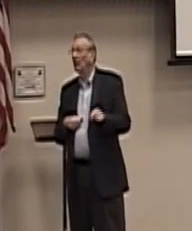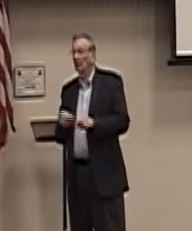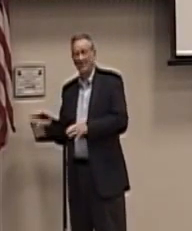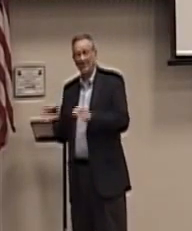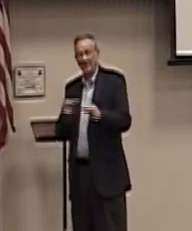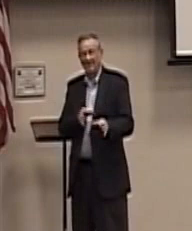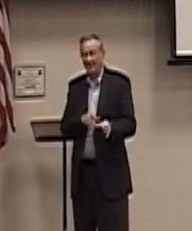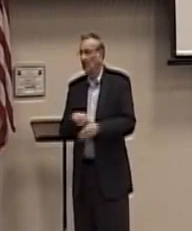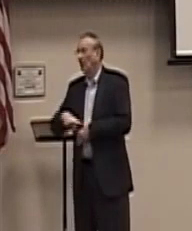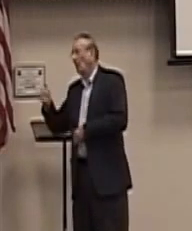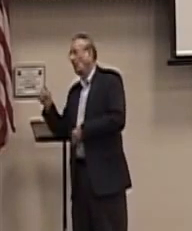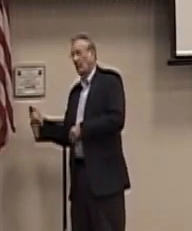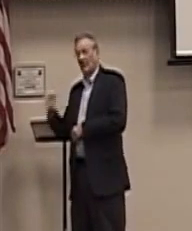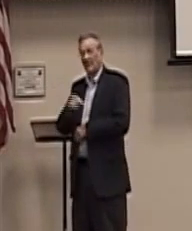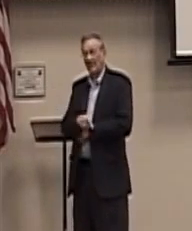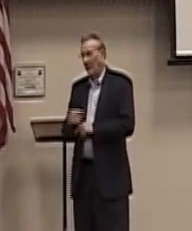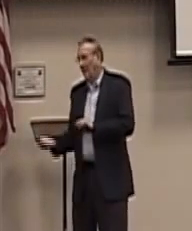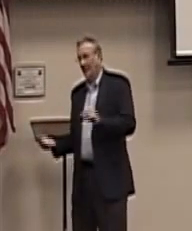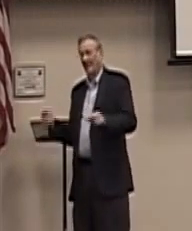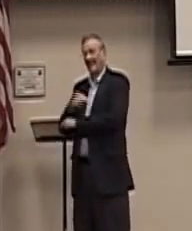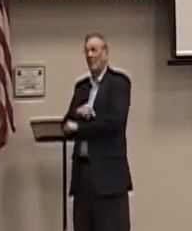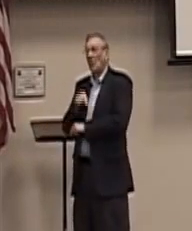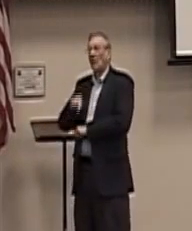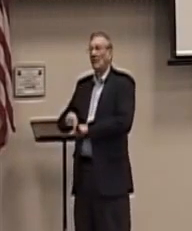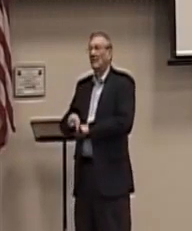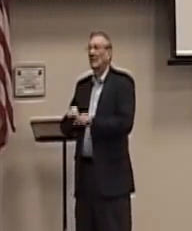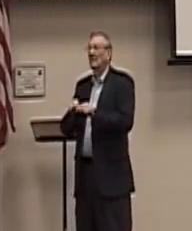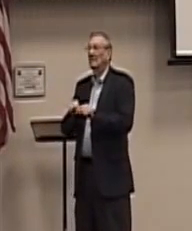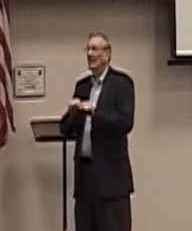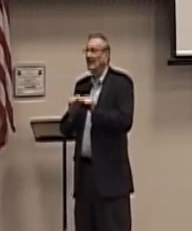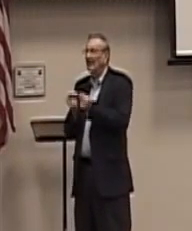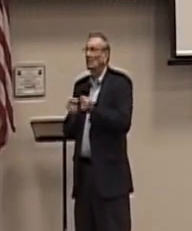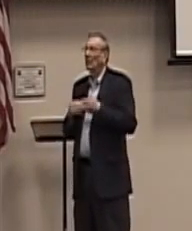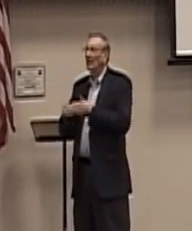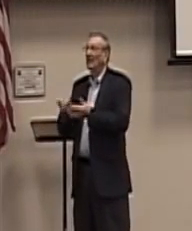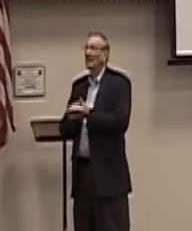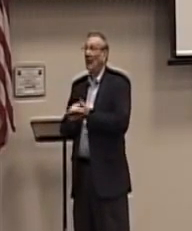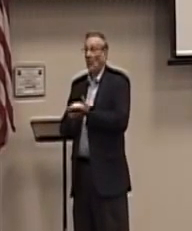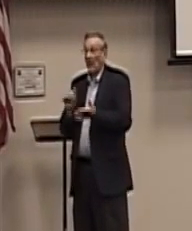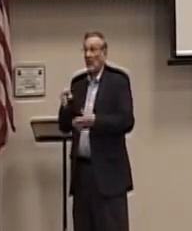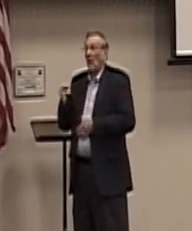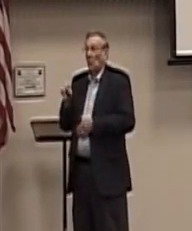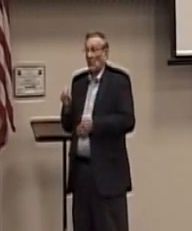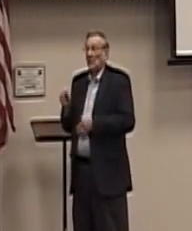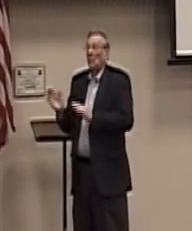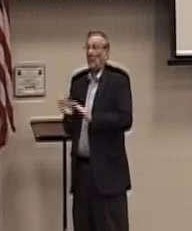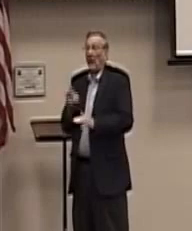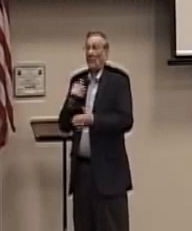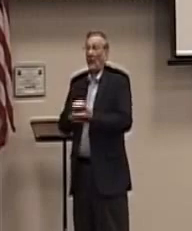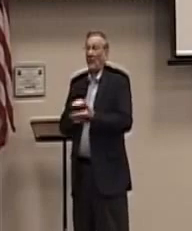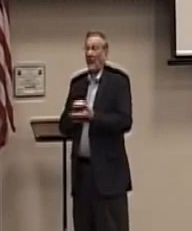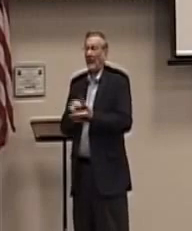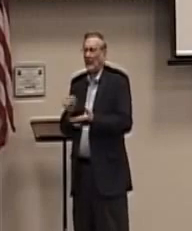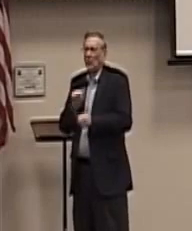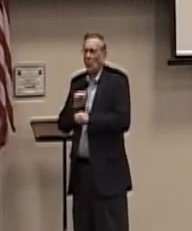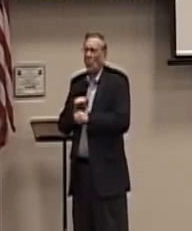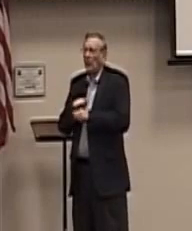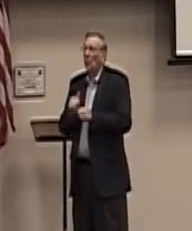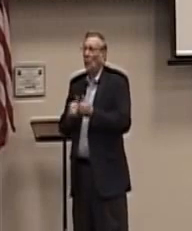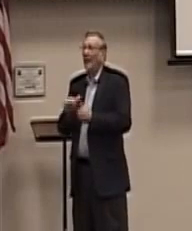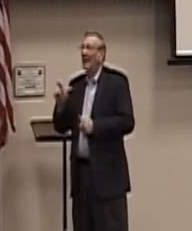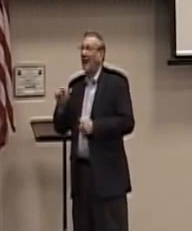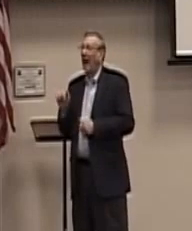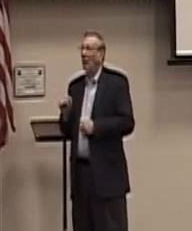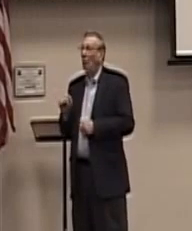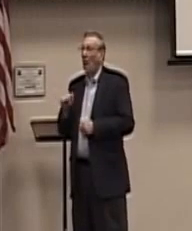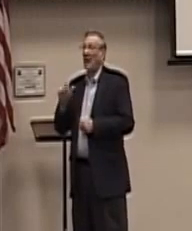another, and we'd like to see this couple dedicated to leading that. Right now, Princeton is preparing for that role. He's working along with Lalo.